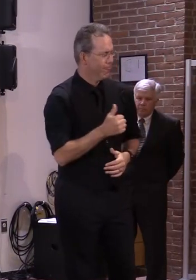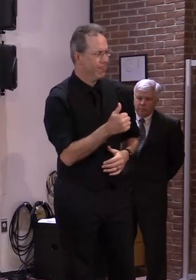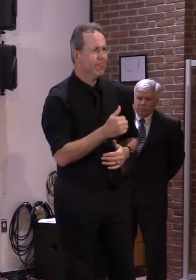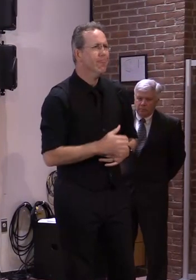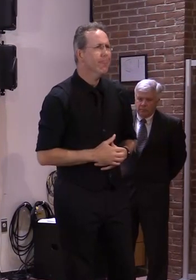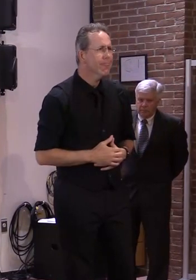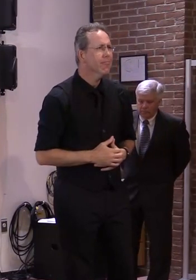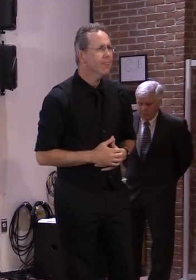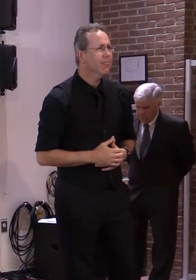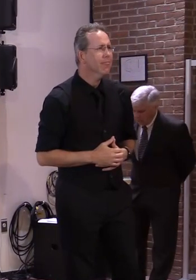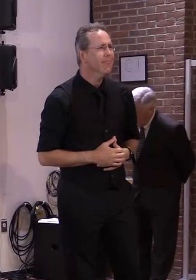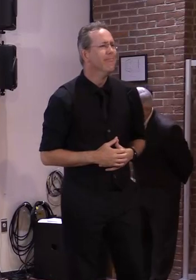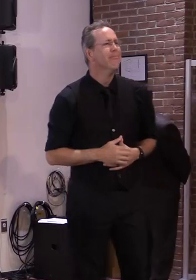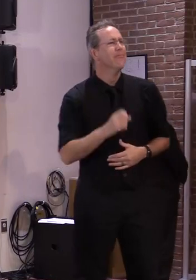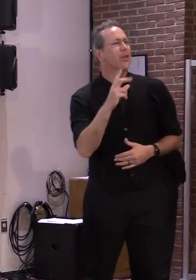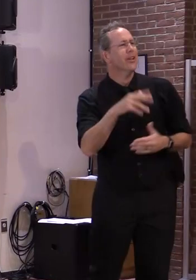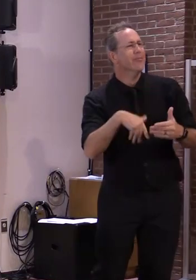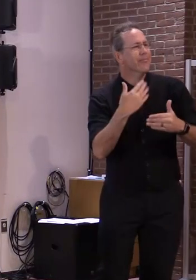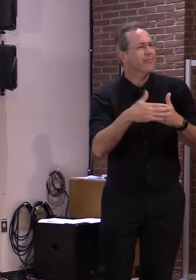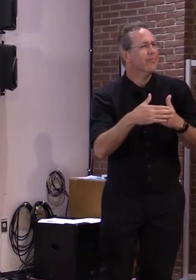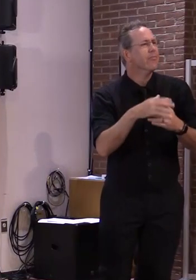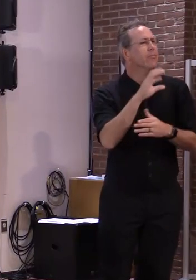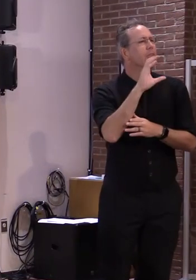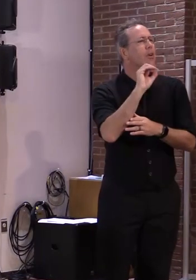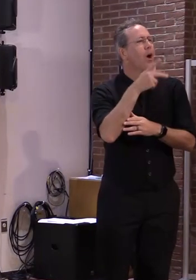Tom Davis, Compass Vermont.